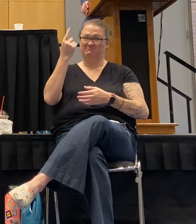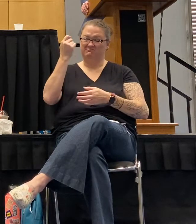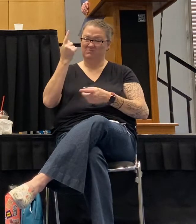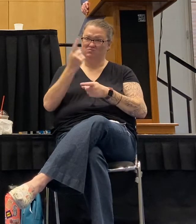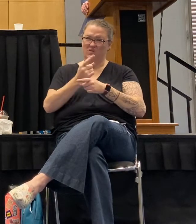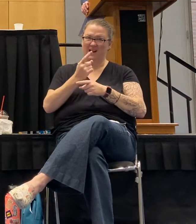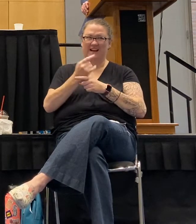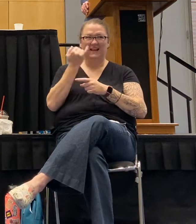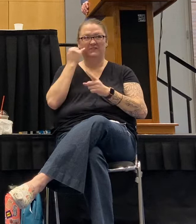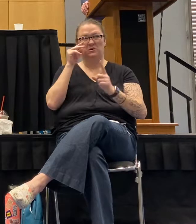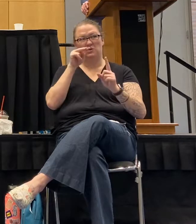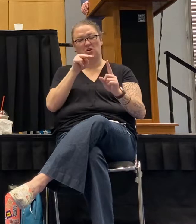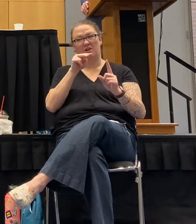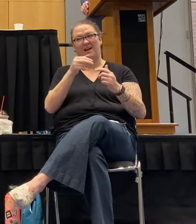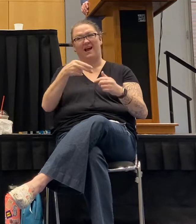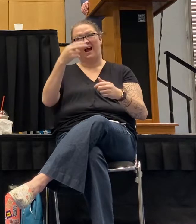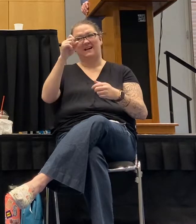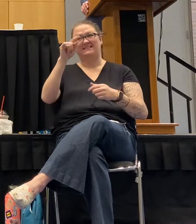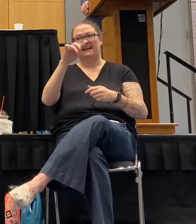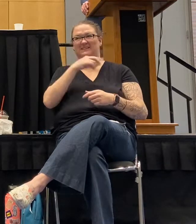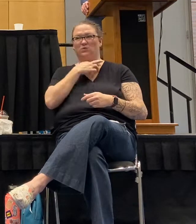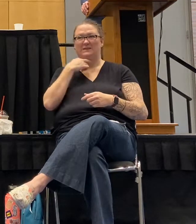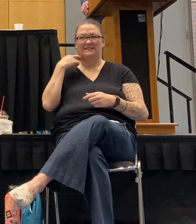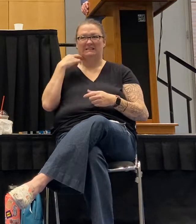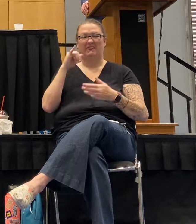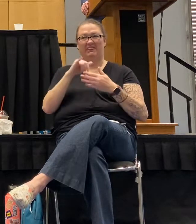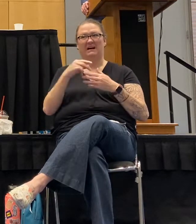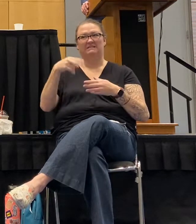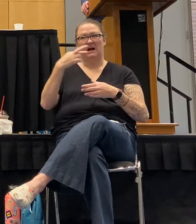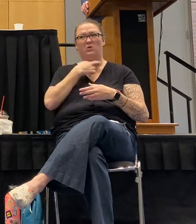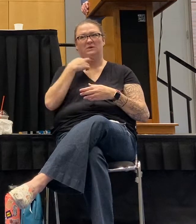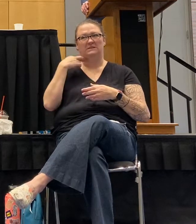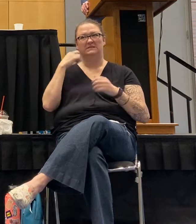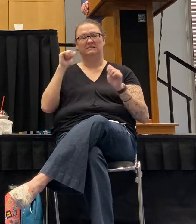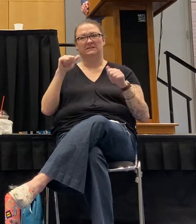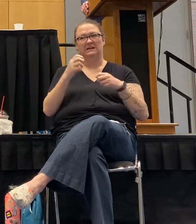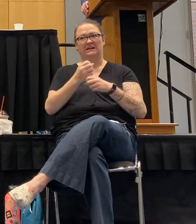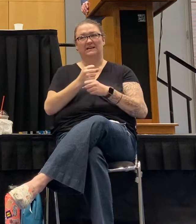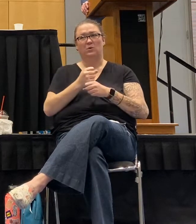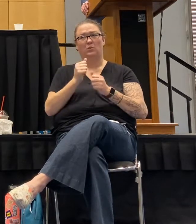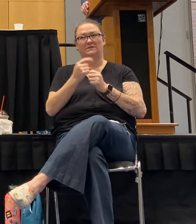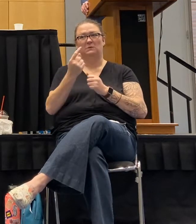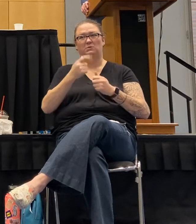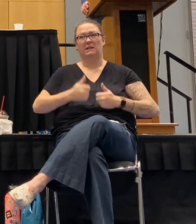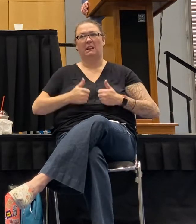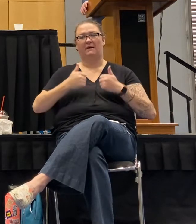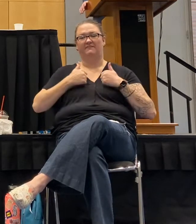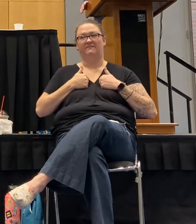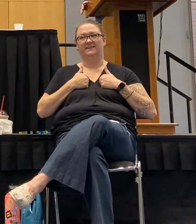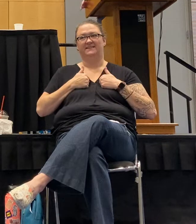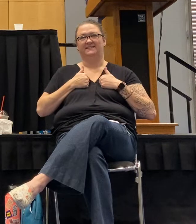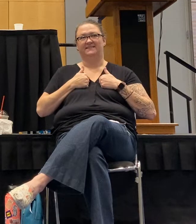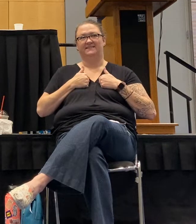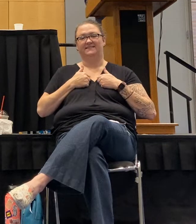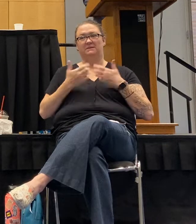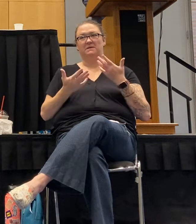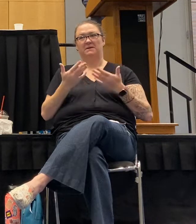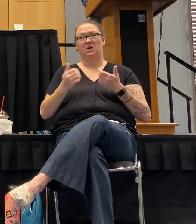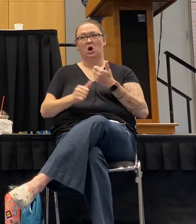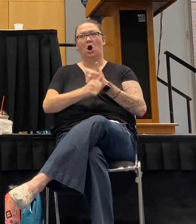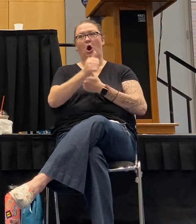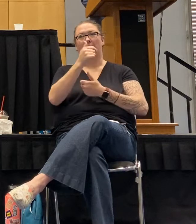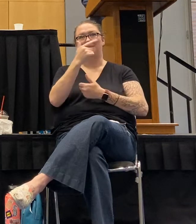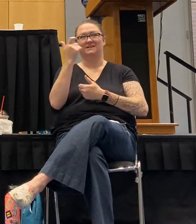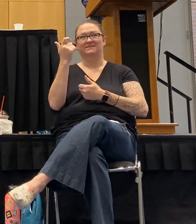at high stakes challenges, that's about as high stakes as they can get. And when somebody's life is harmed potentially because